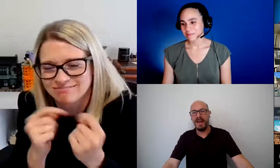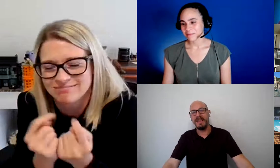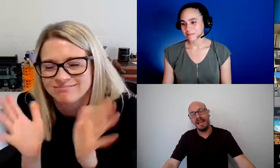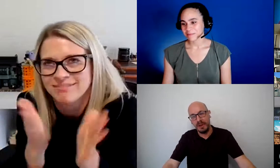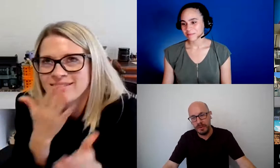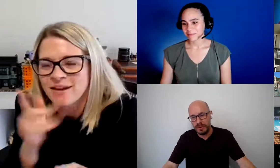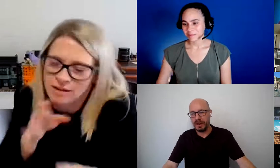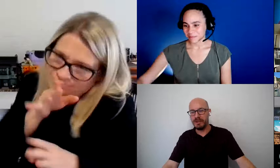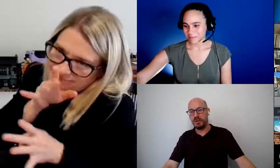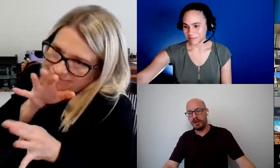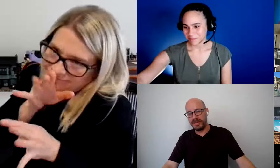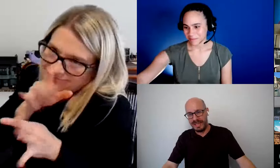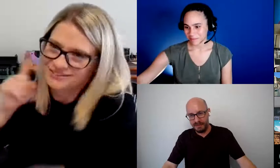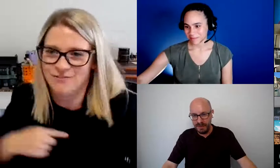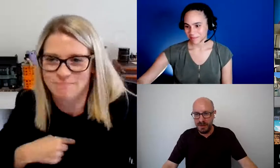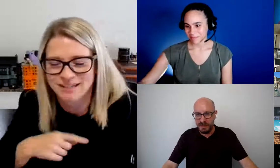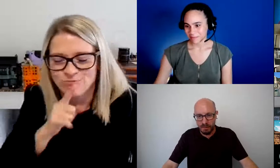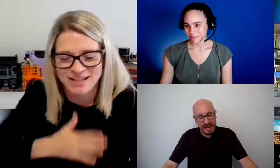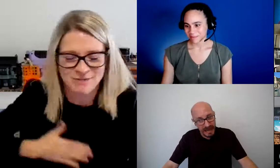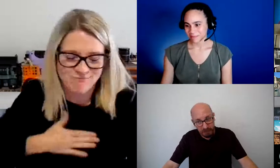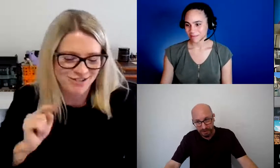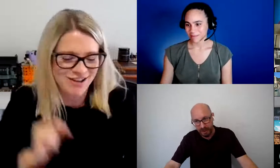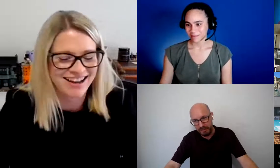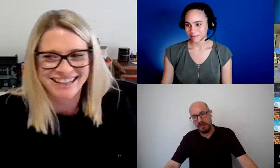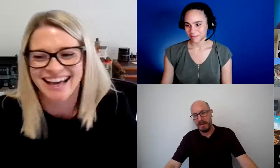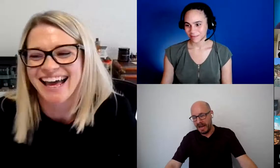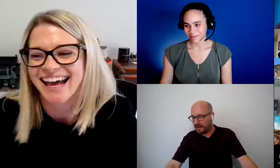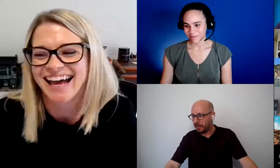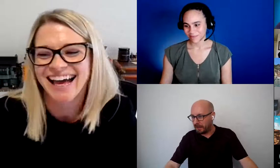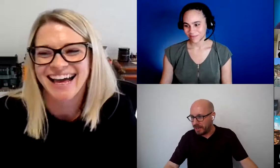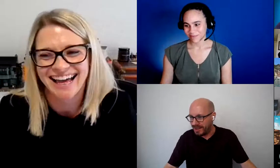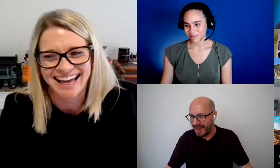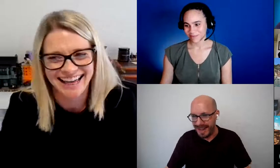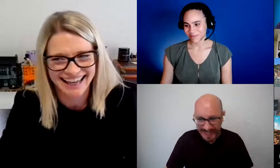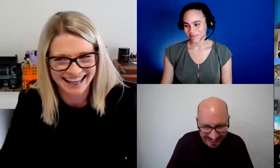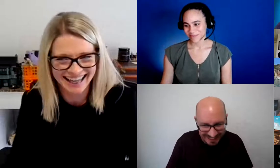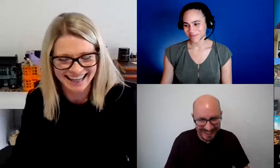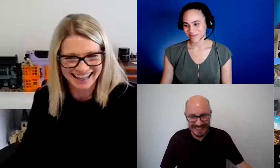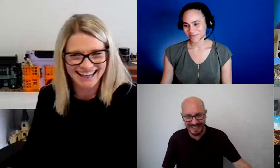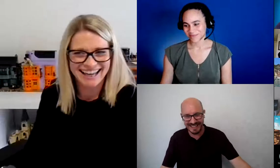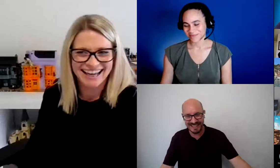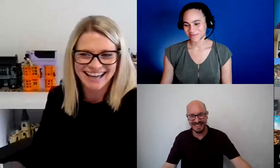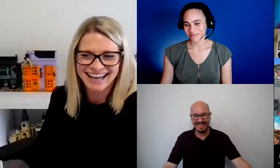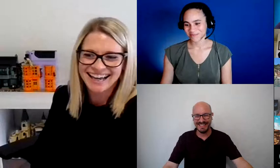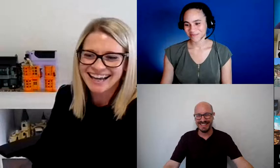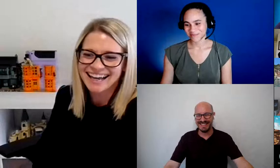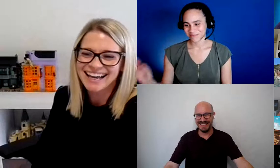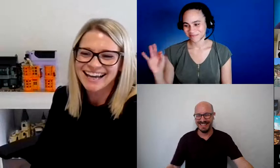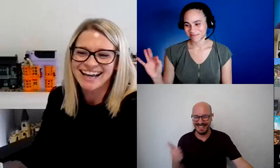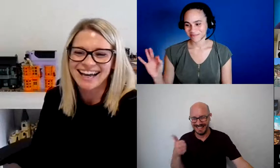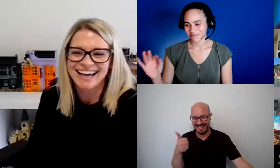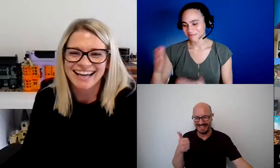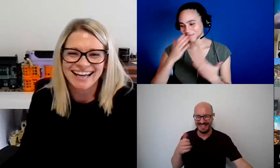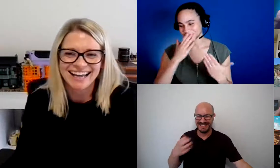And thank you to my interpreting team for being able to voice for me. I do appreciate that. Great. Thank you. Take